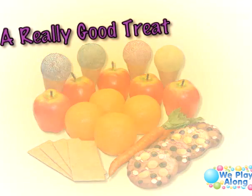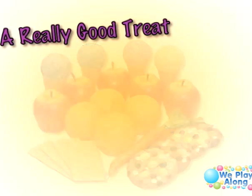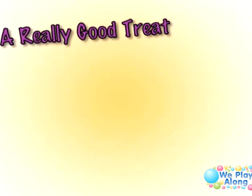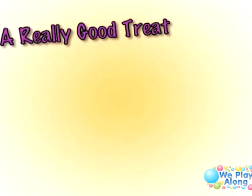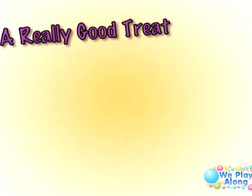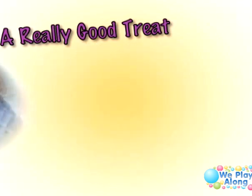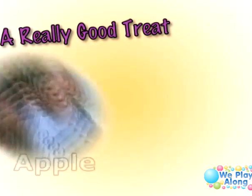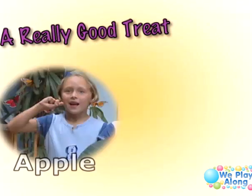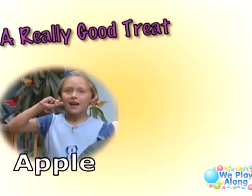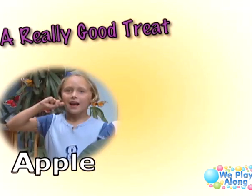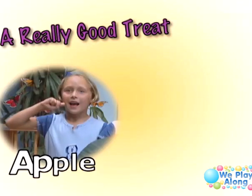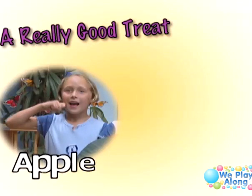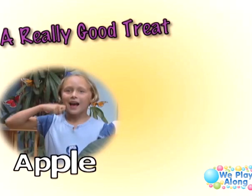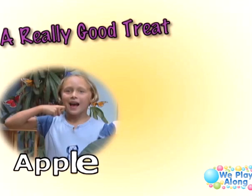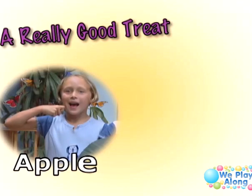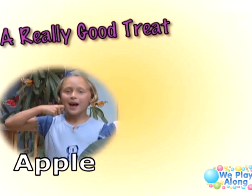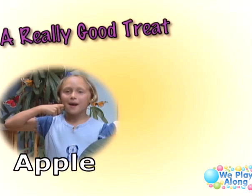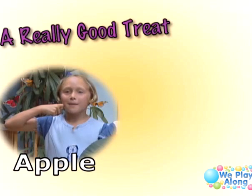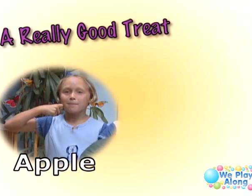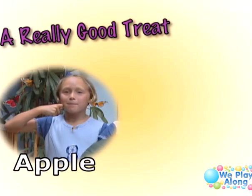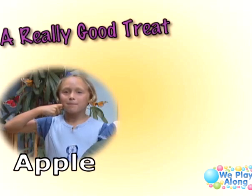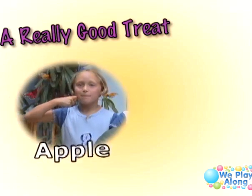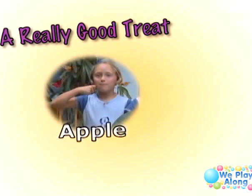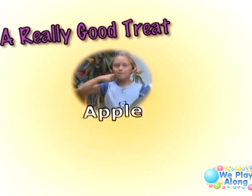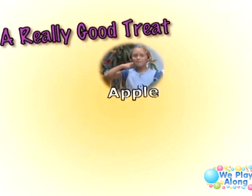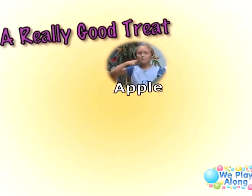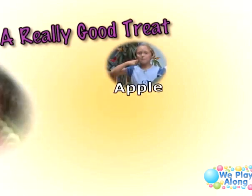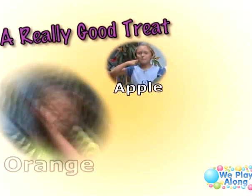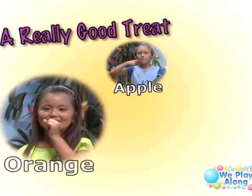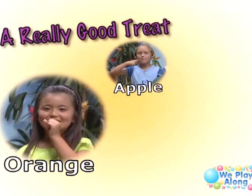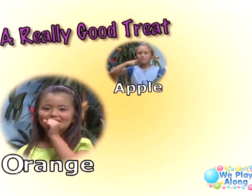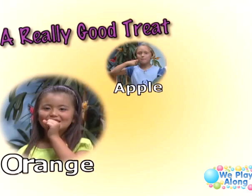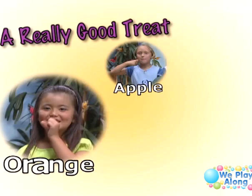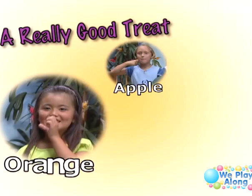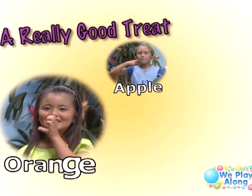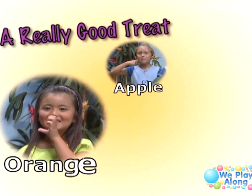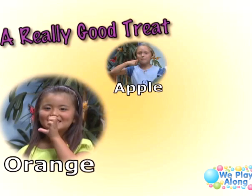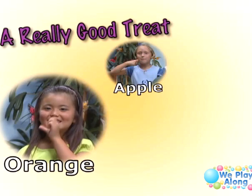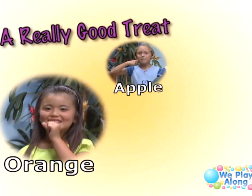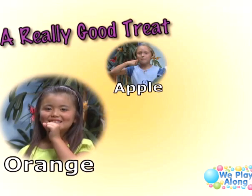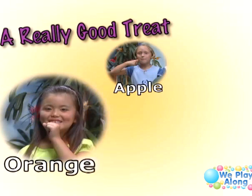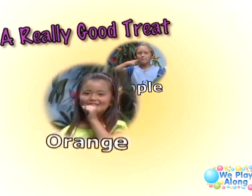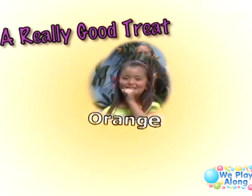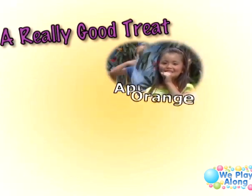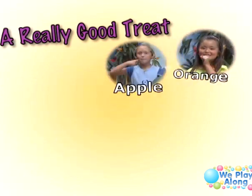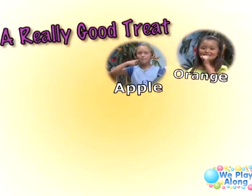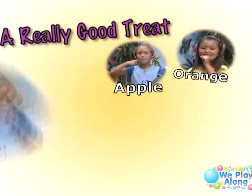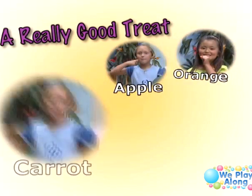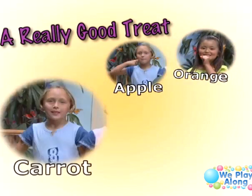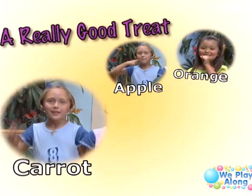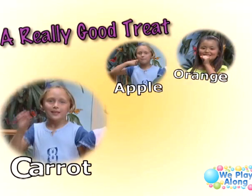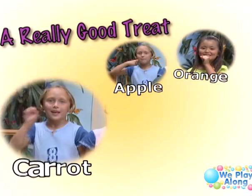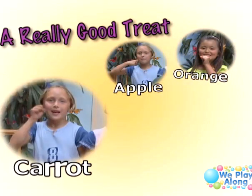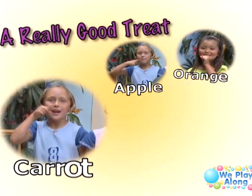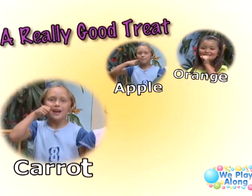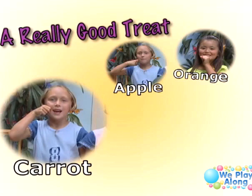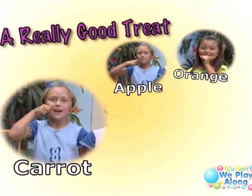apples, oranges, carrots,